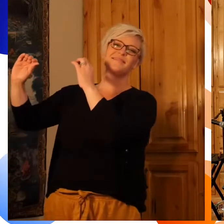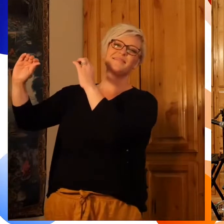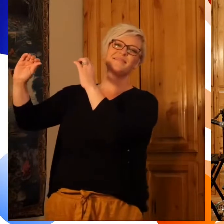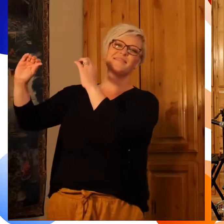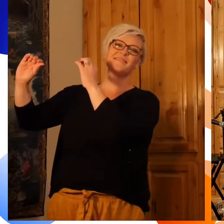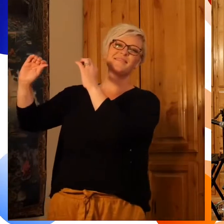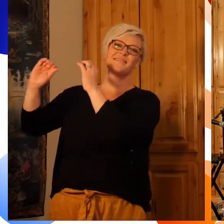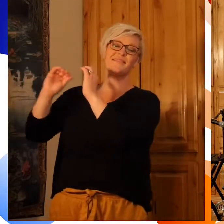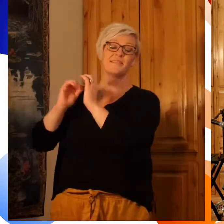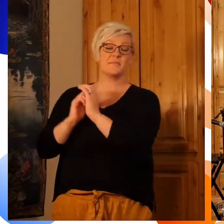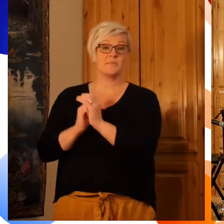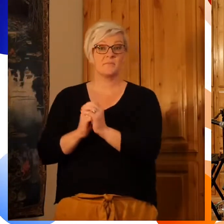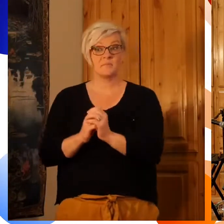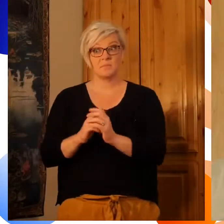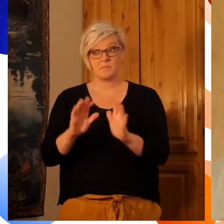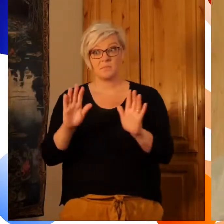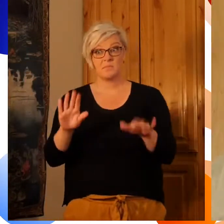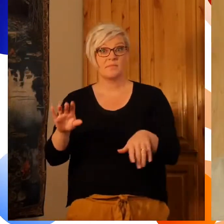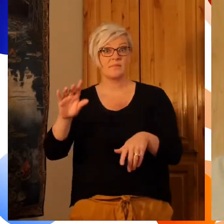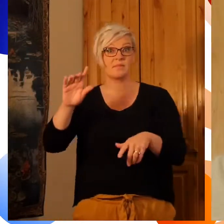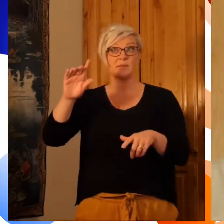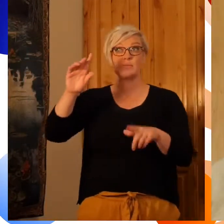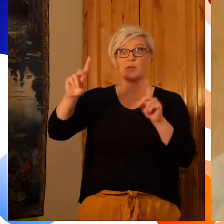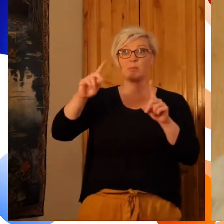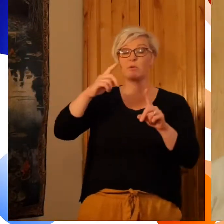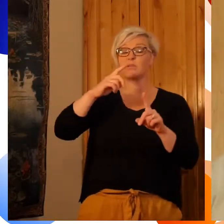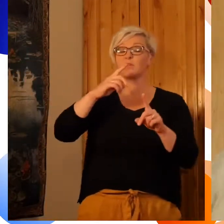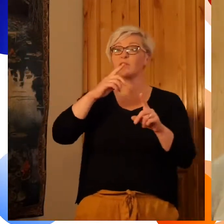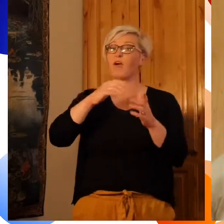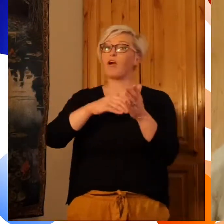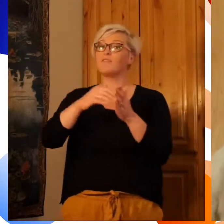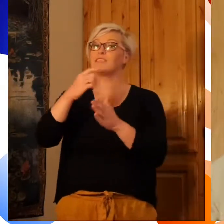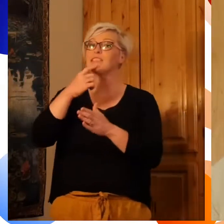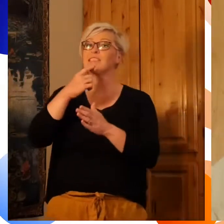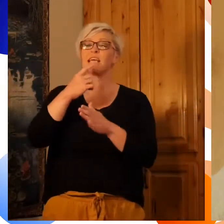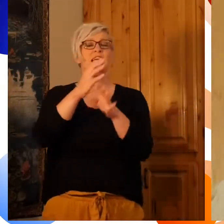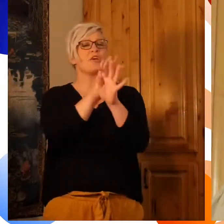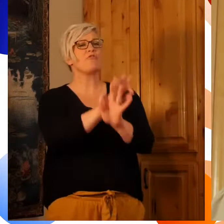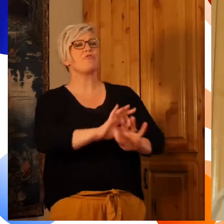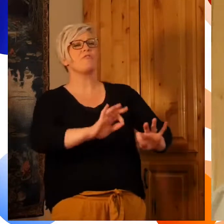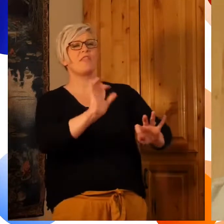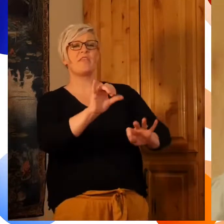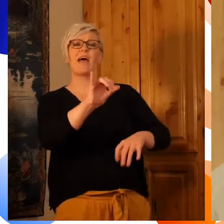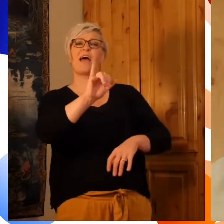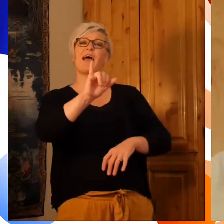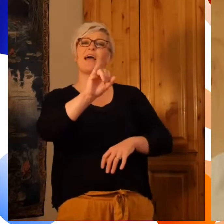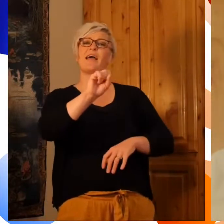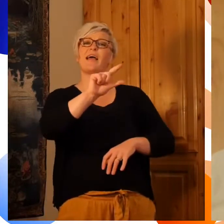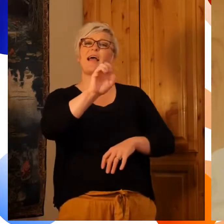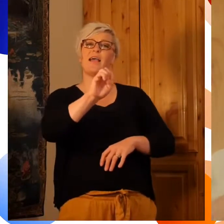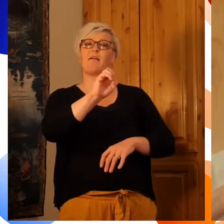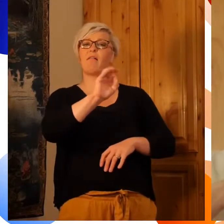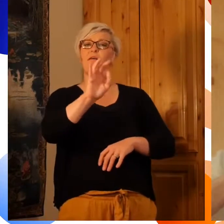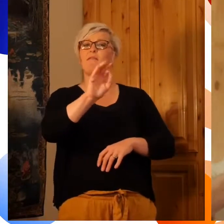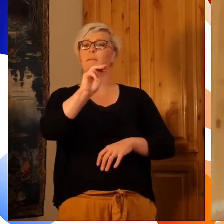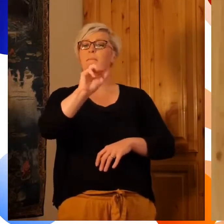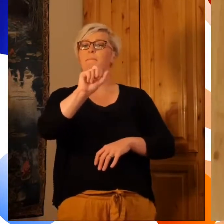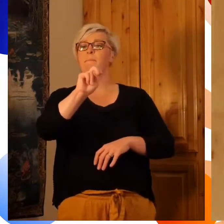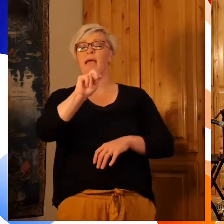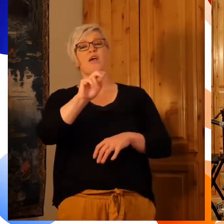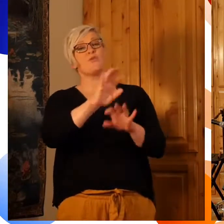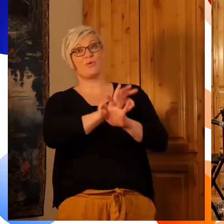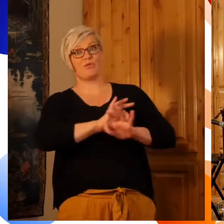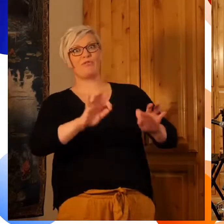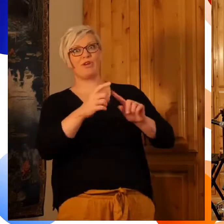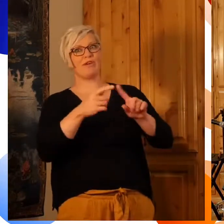Said on the Isle of Man that it was free from the infestation of goblins for many centuries after to this present day. But you